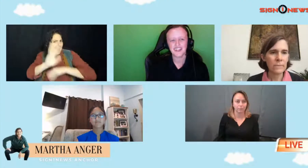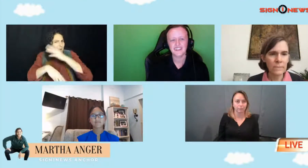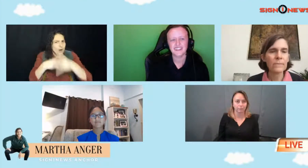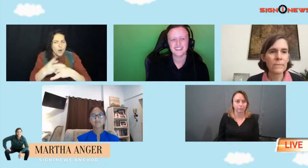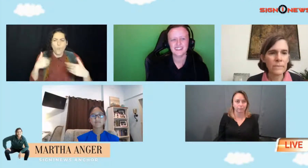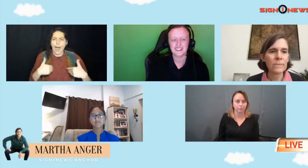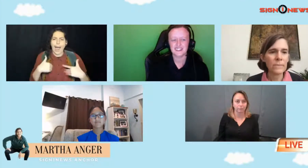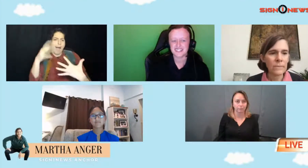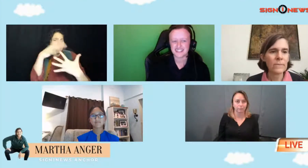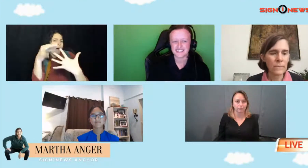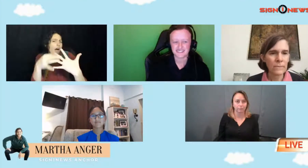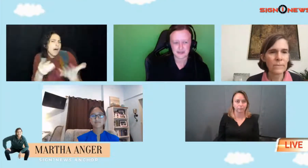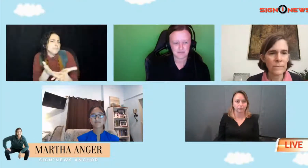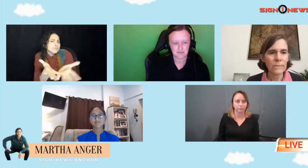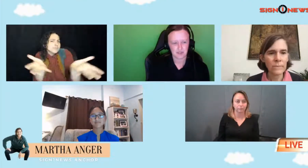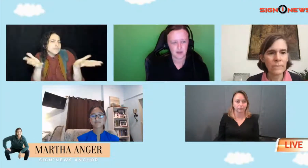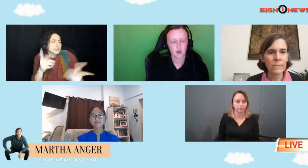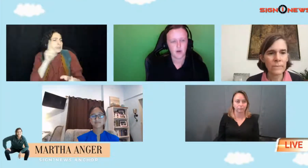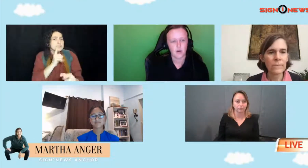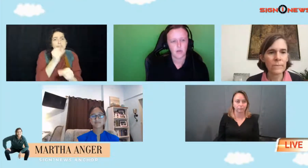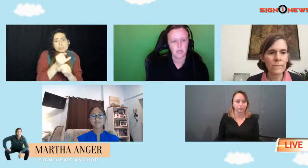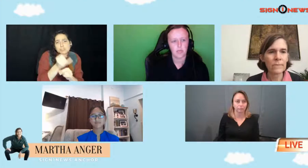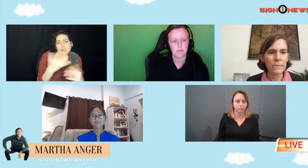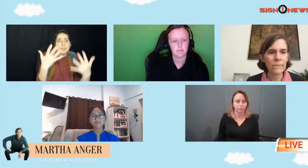show the other sides of it.